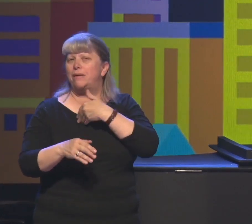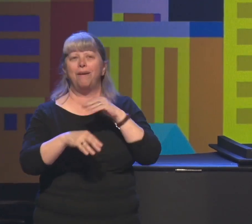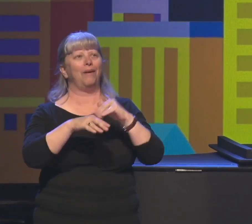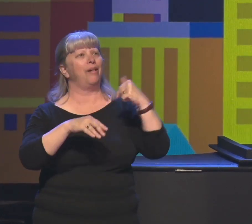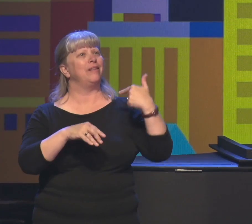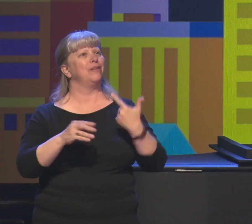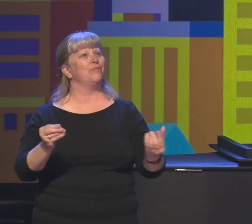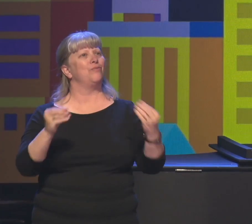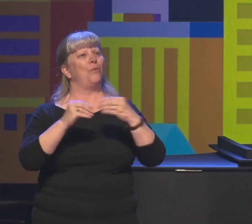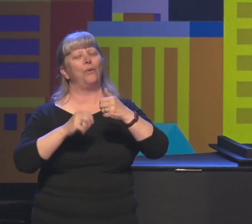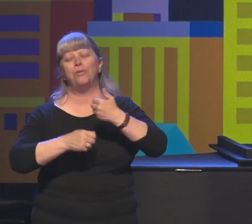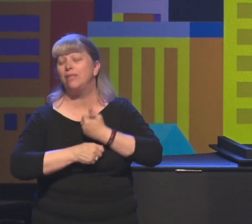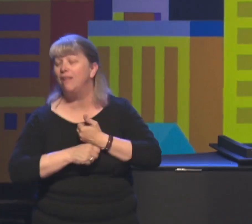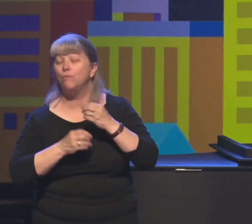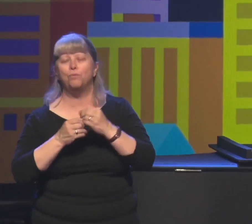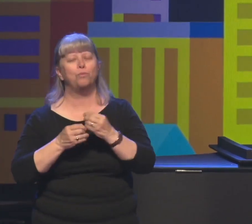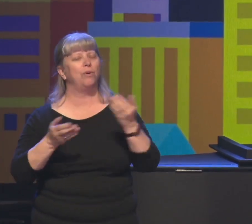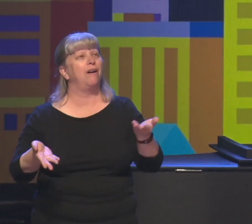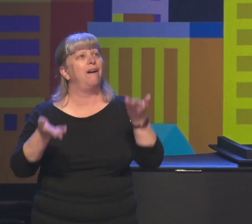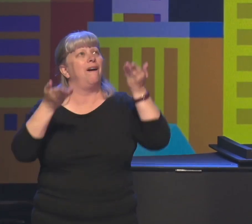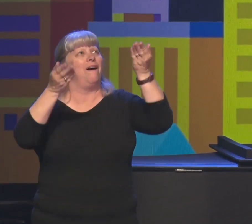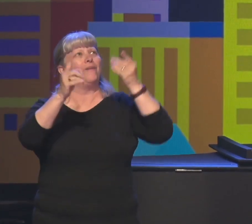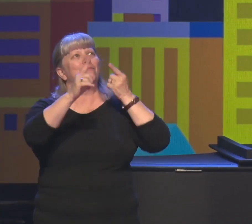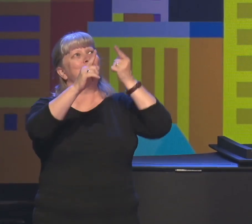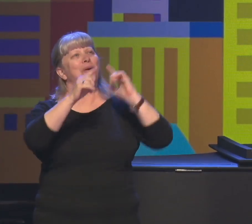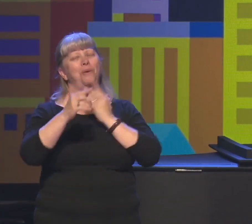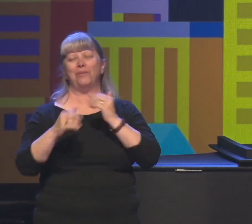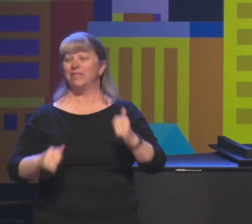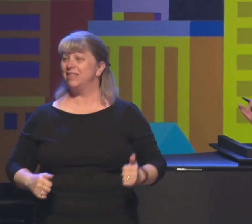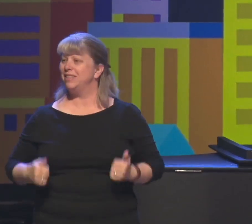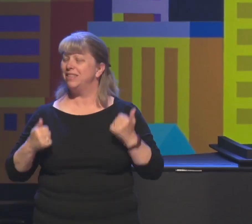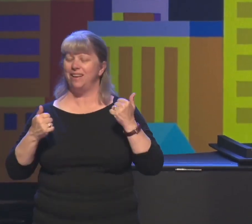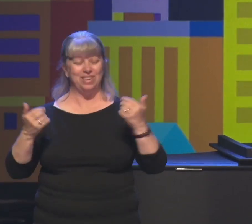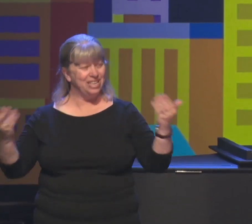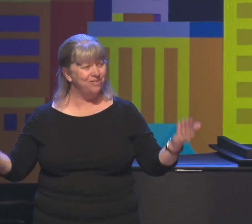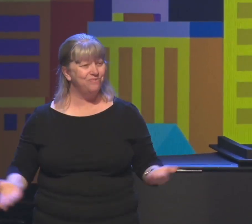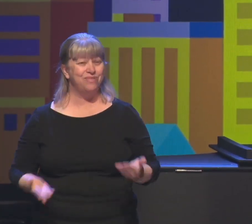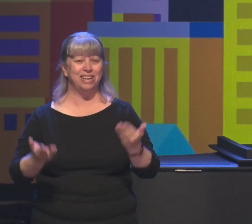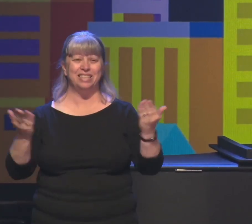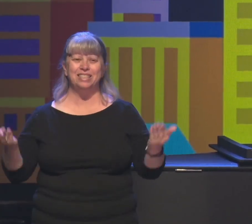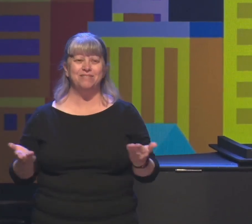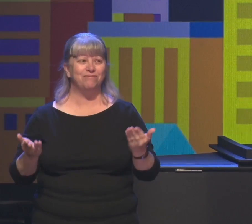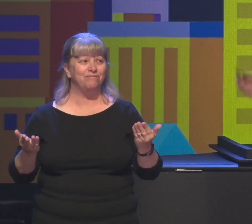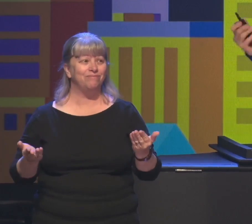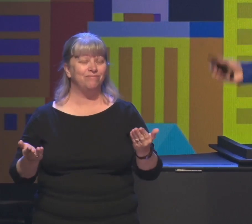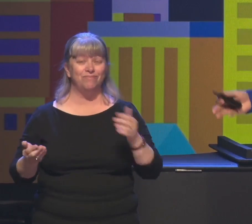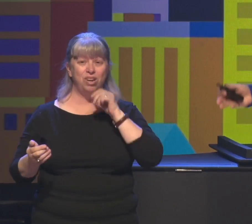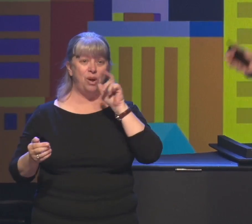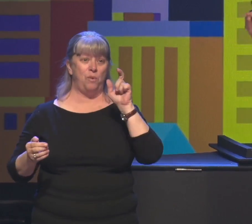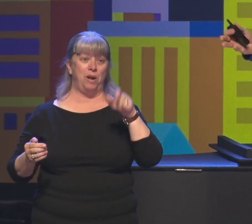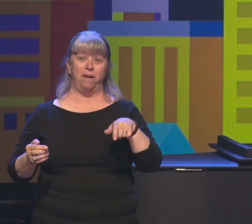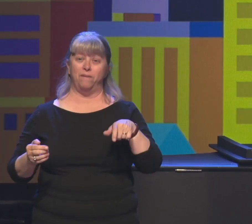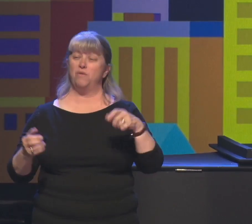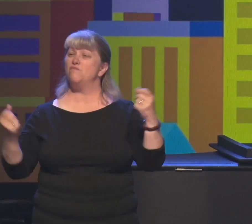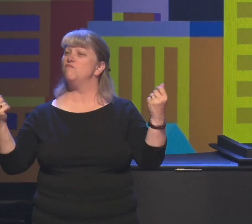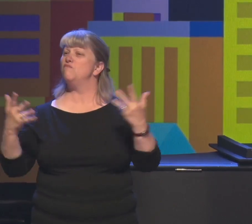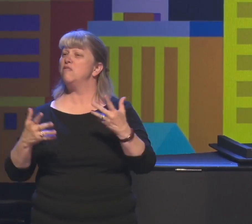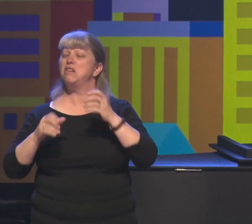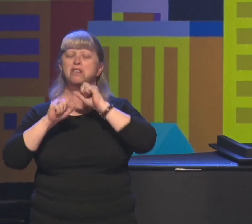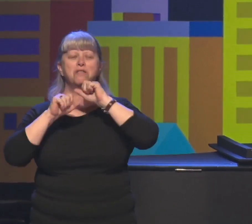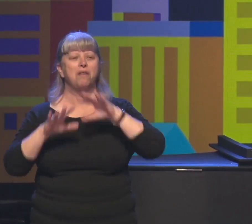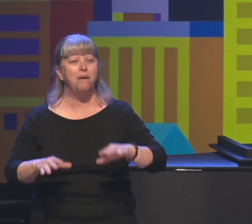greater love, calling us to a higher purpose in life, is present. And I don't have to be afraid of